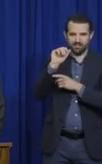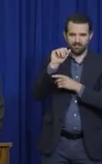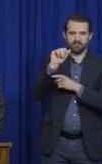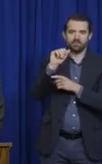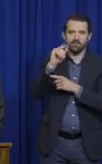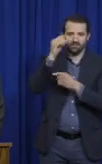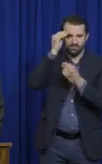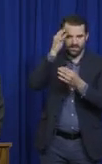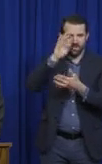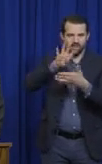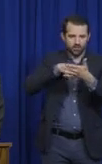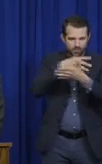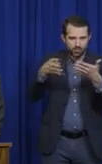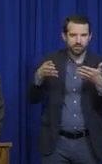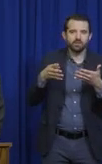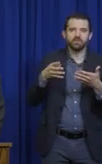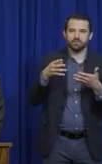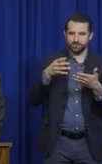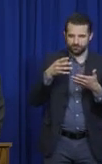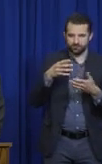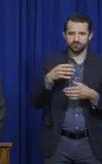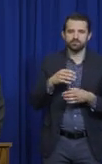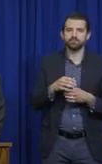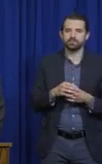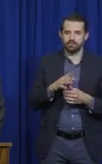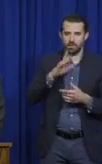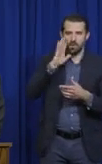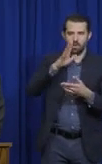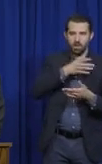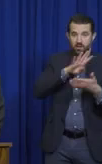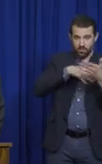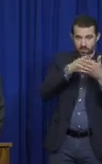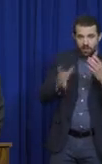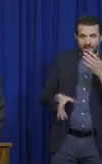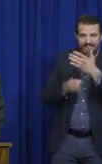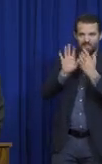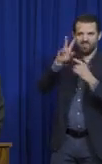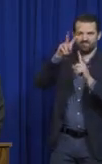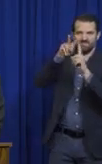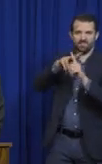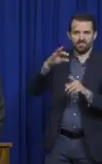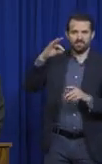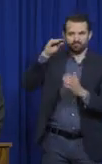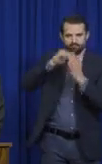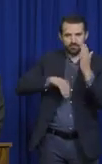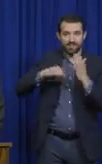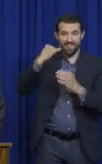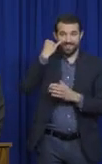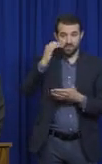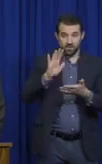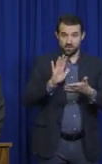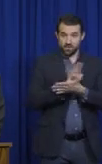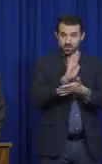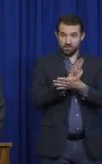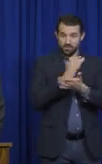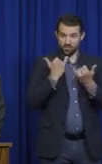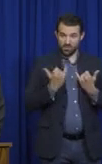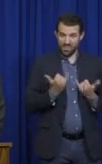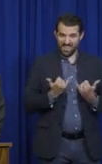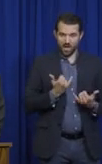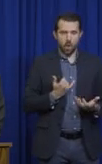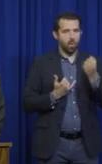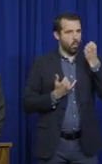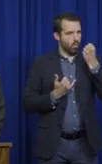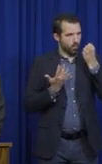unemployment assistance claim. If you have those documents ready now, I'm asking you to please hold on to